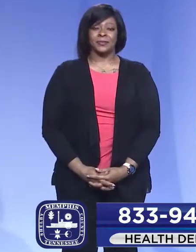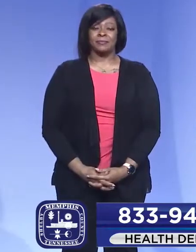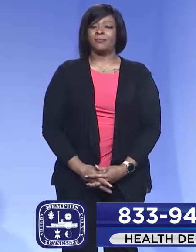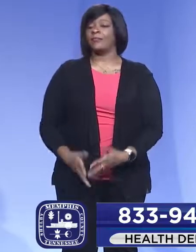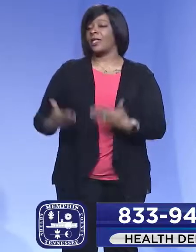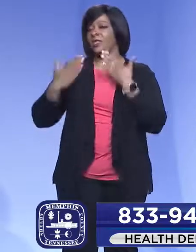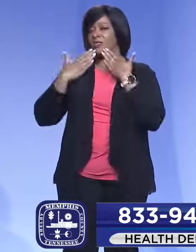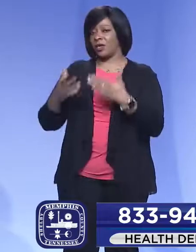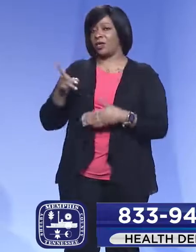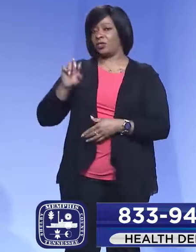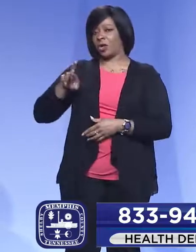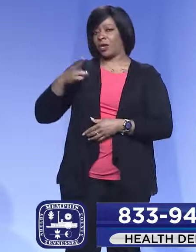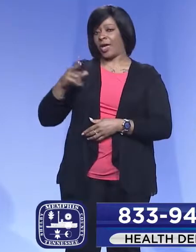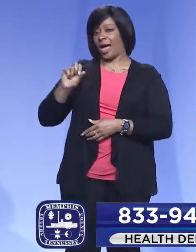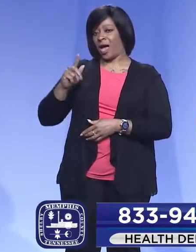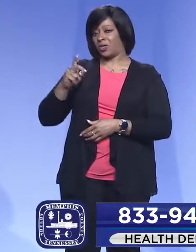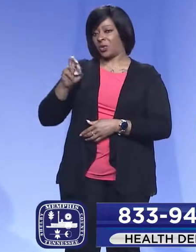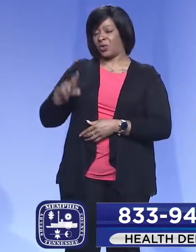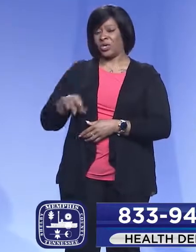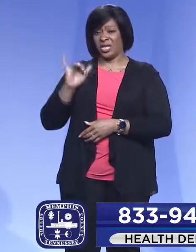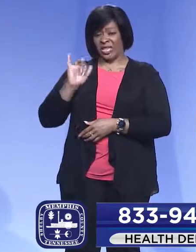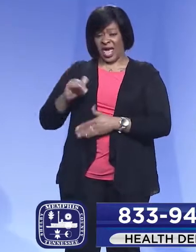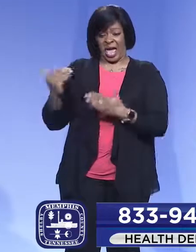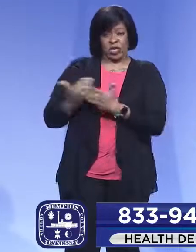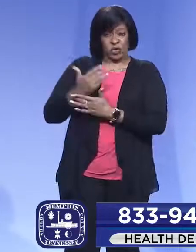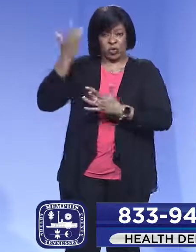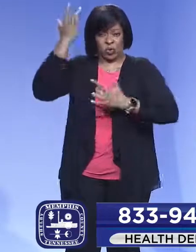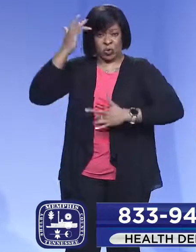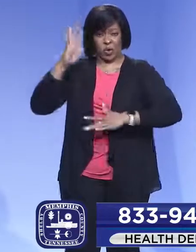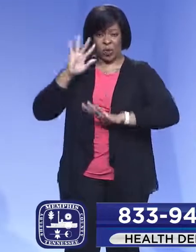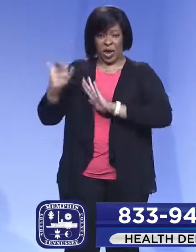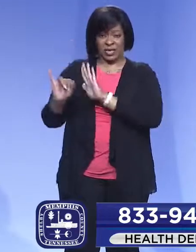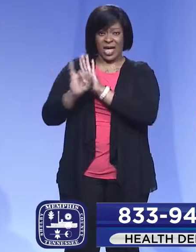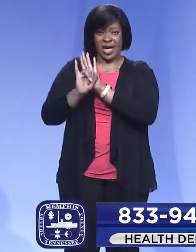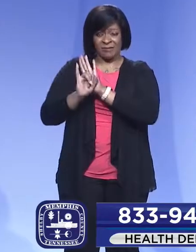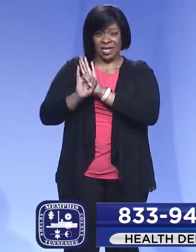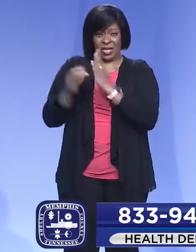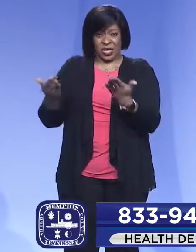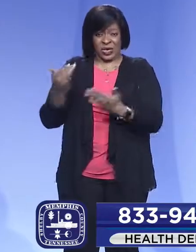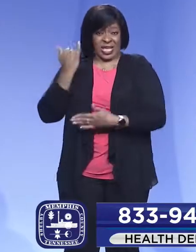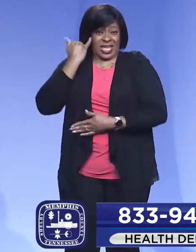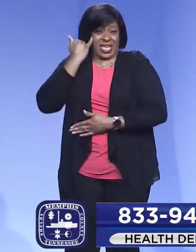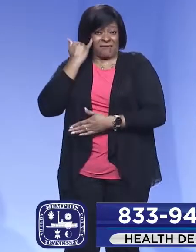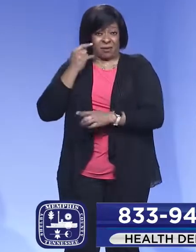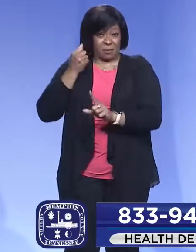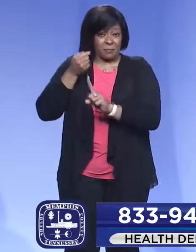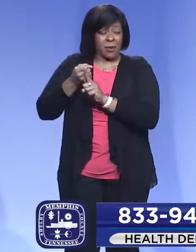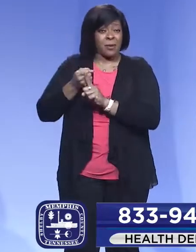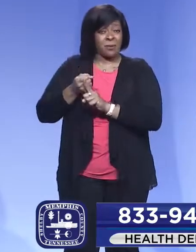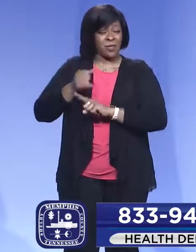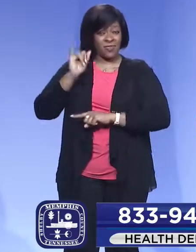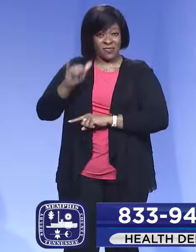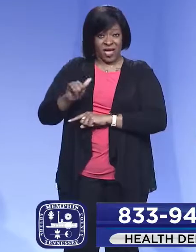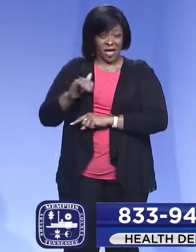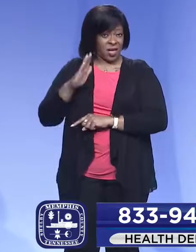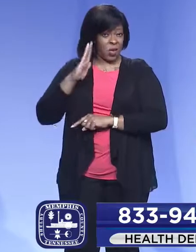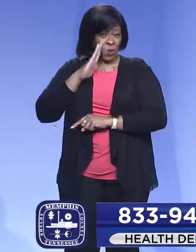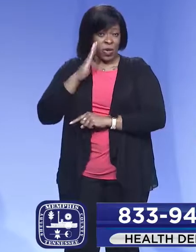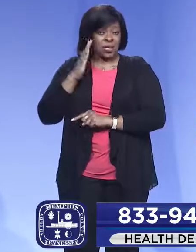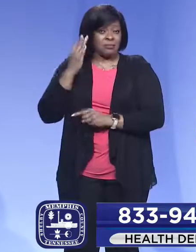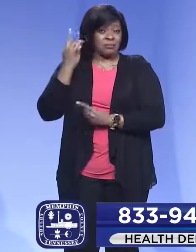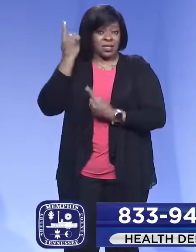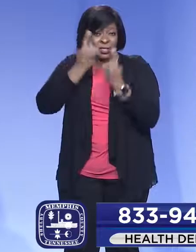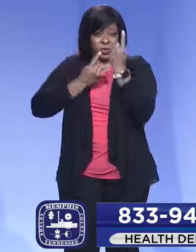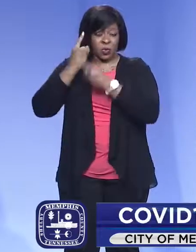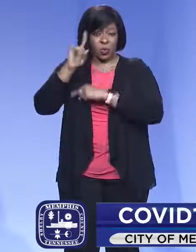Thank you, Dr. Haushalter. And should this strain become identified in Shelby County, will that be taken into